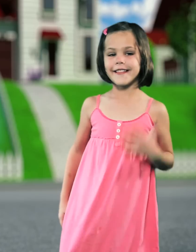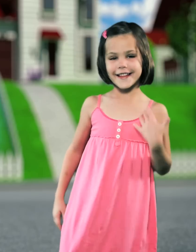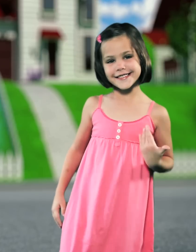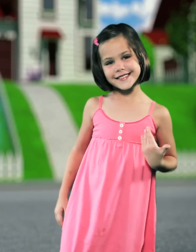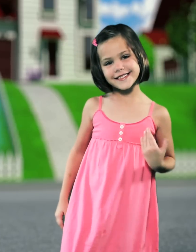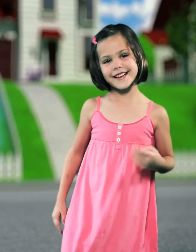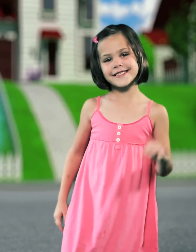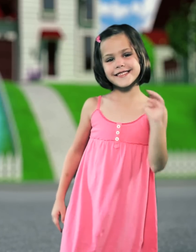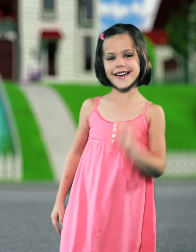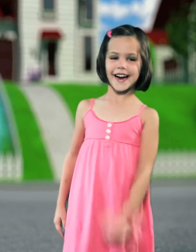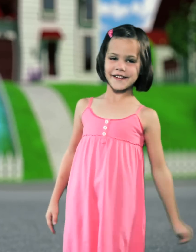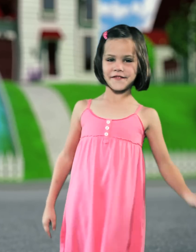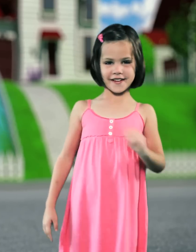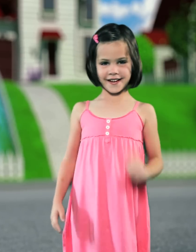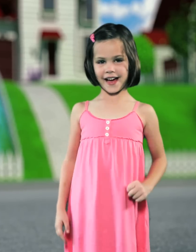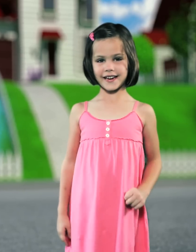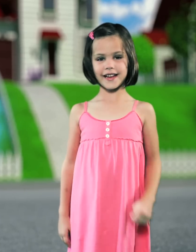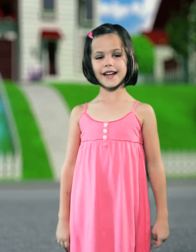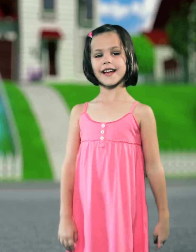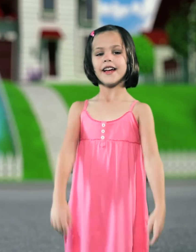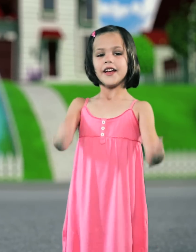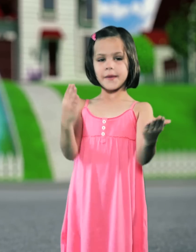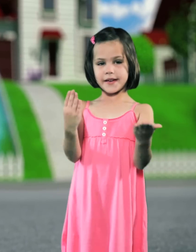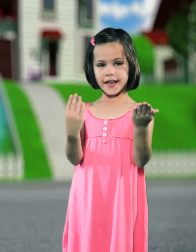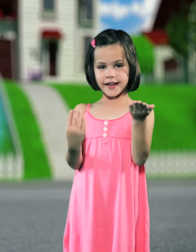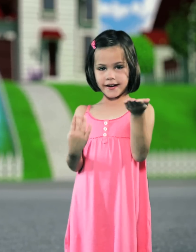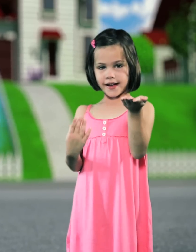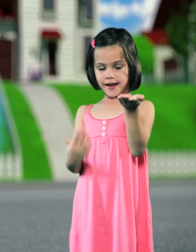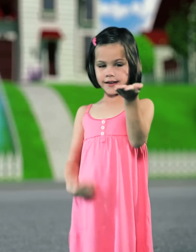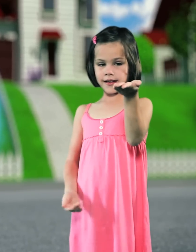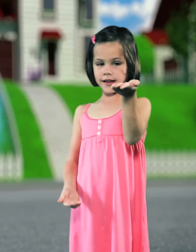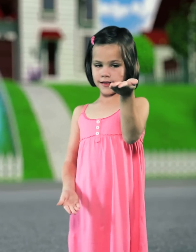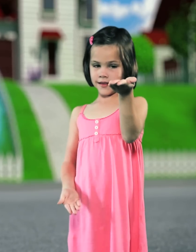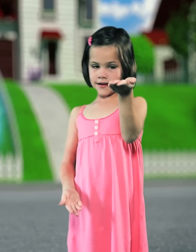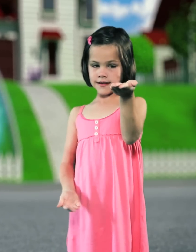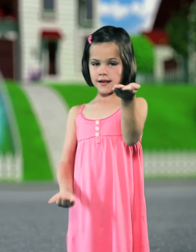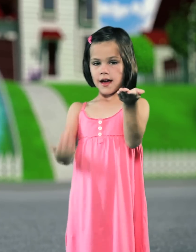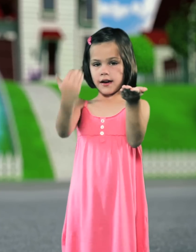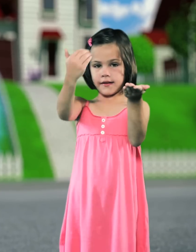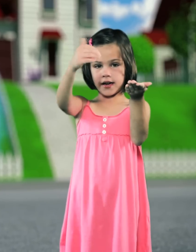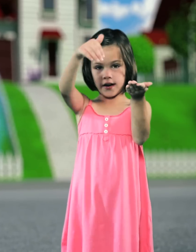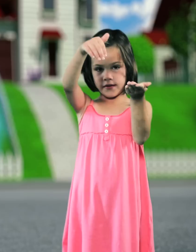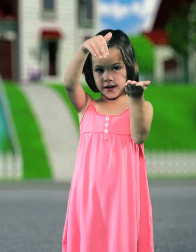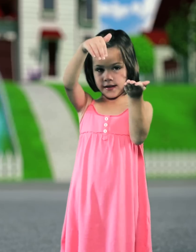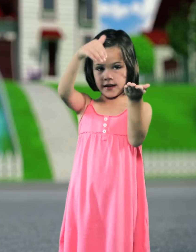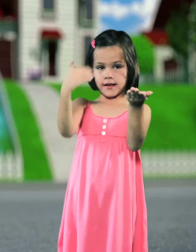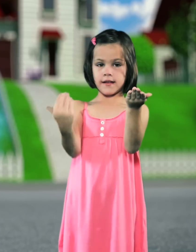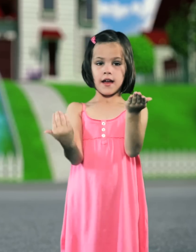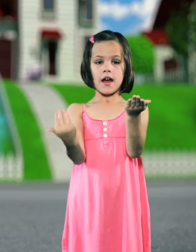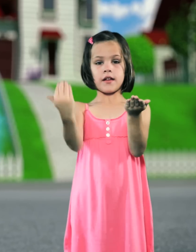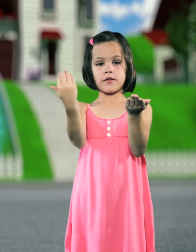This is the sign for again. You take your hand like this and you take your other hand like this and